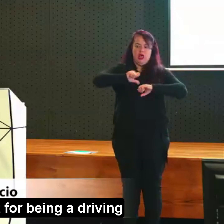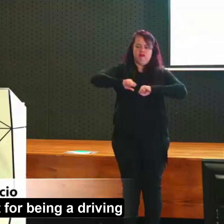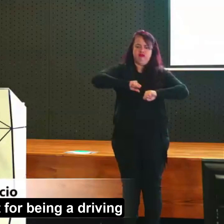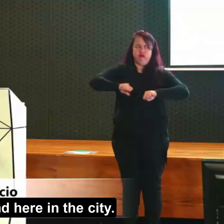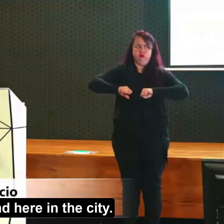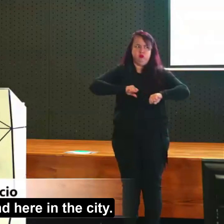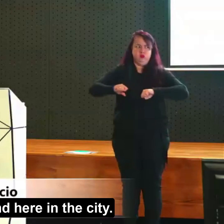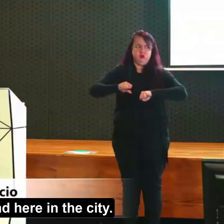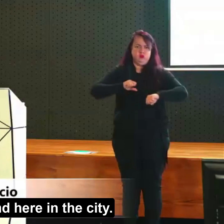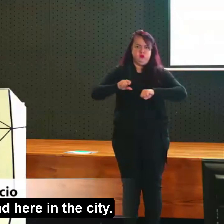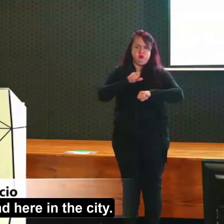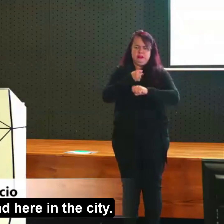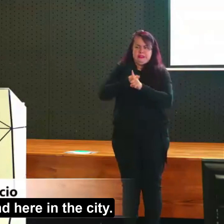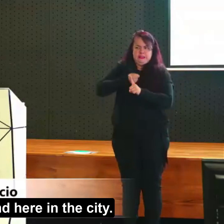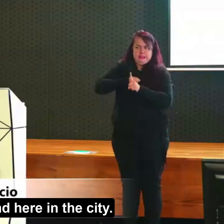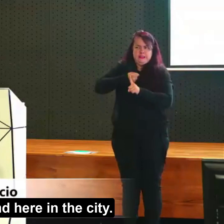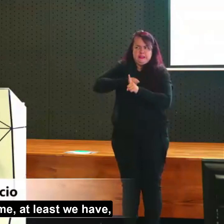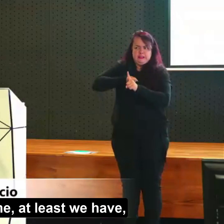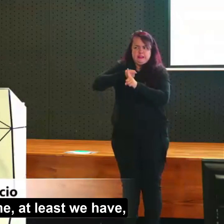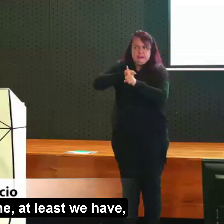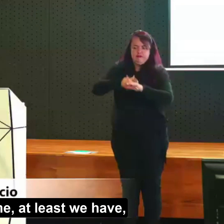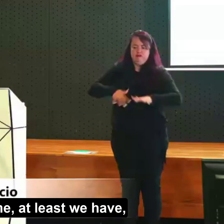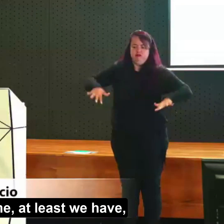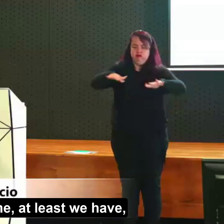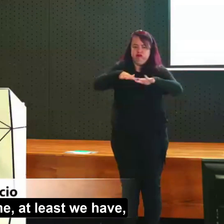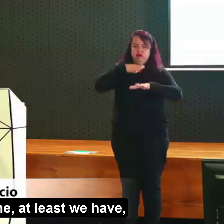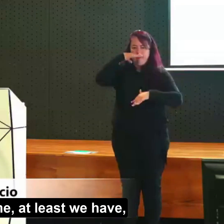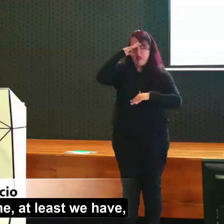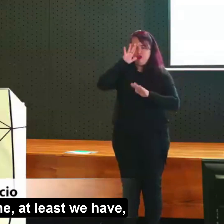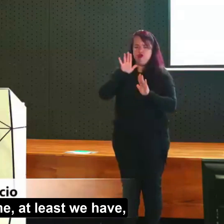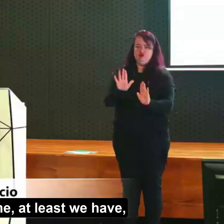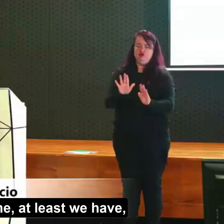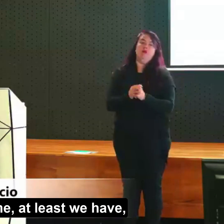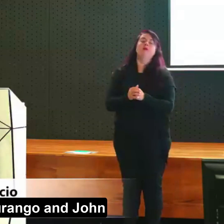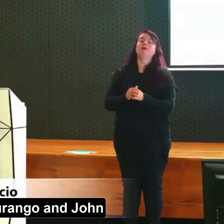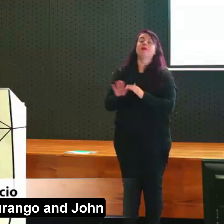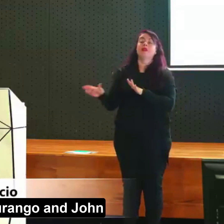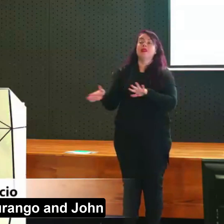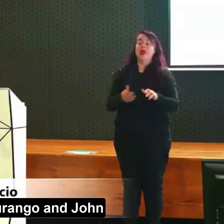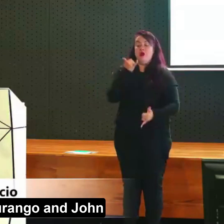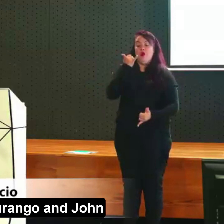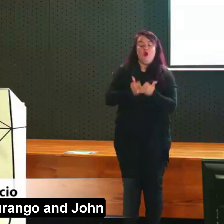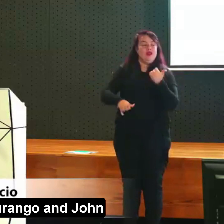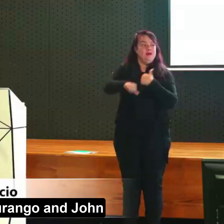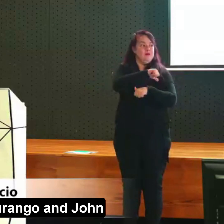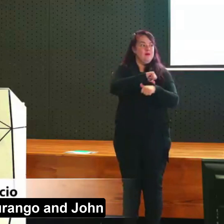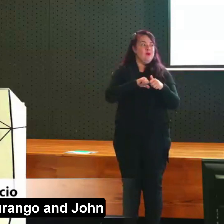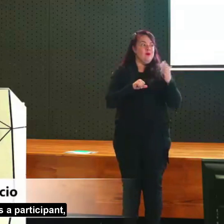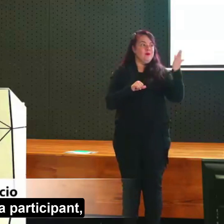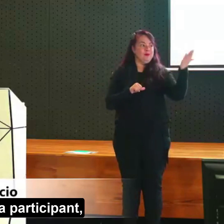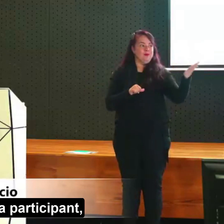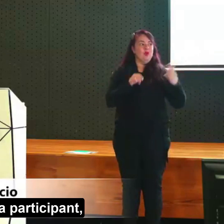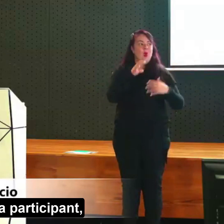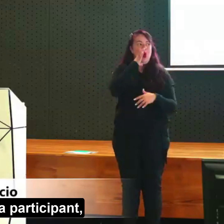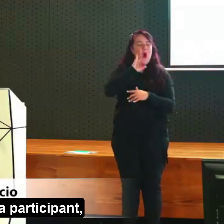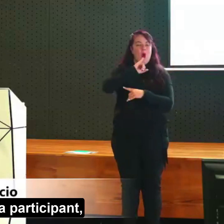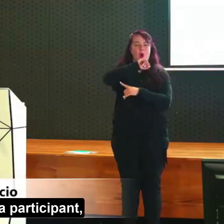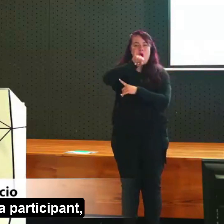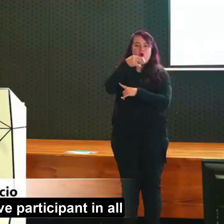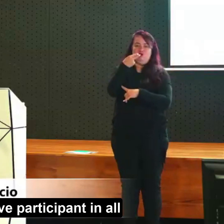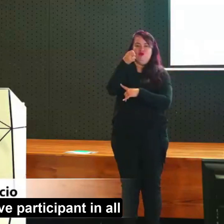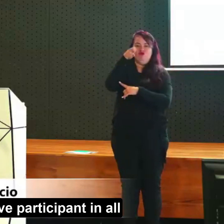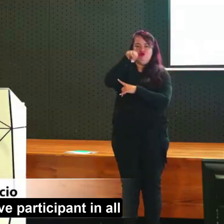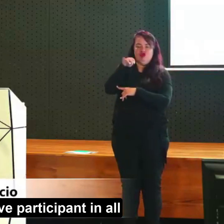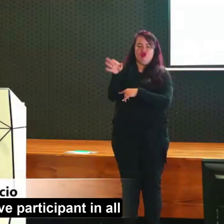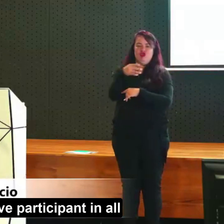being a driving engine here in the city. And last and not least, we have John Durango. John was a